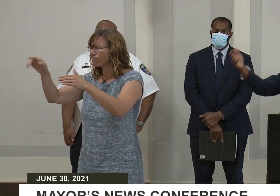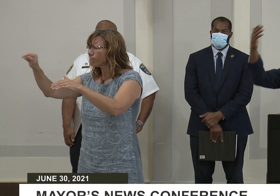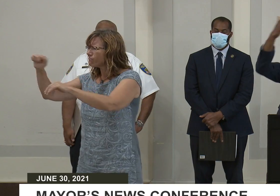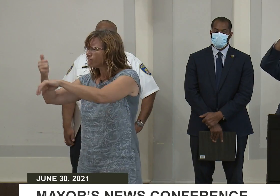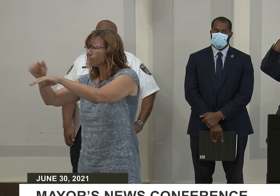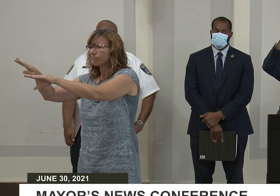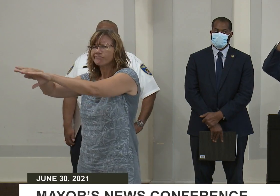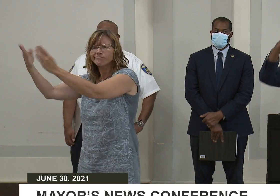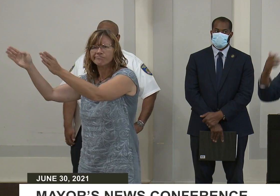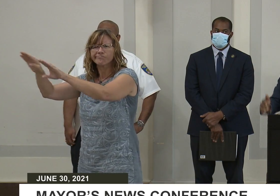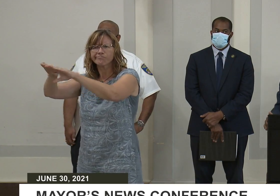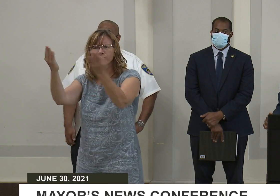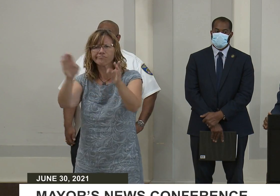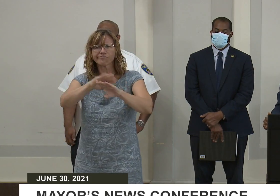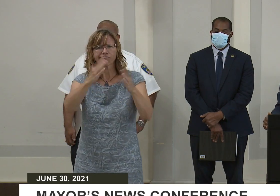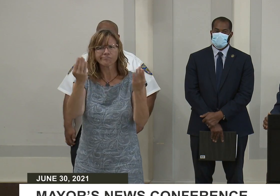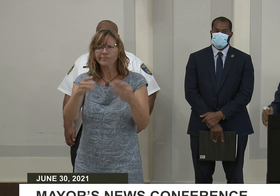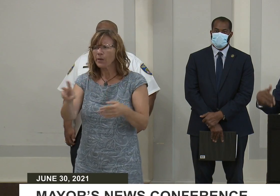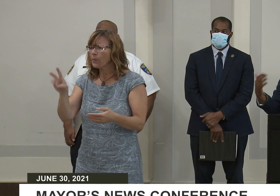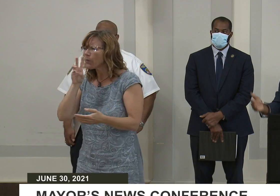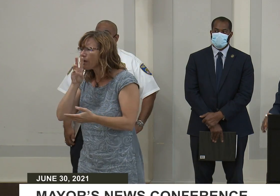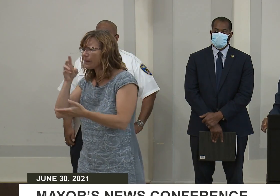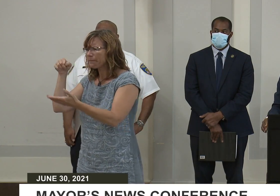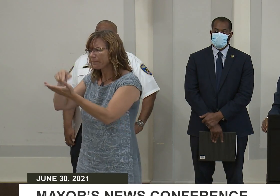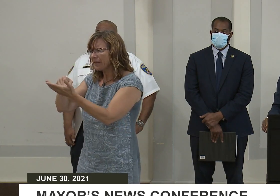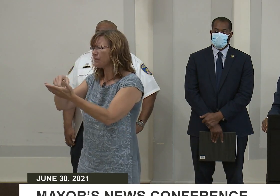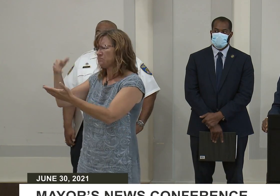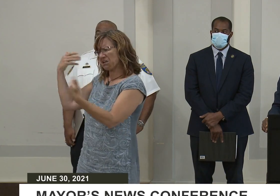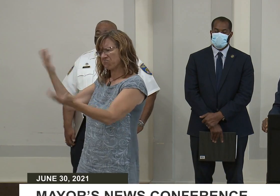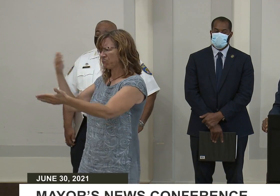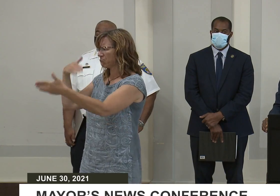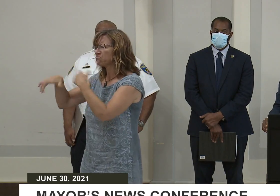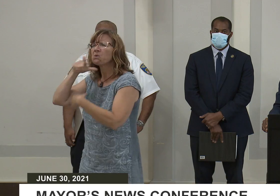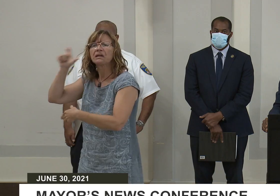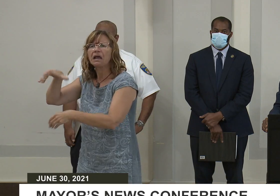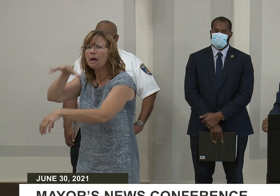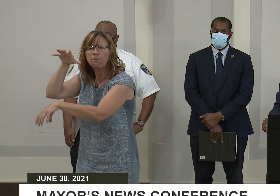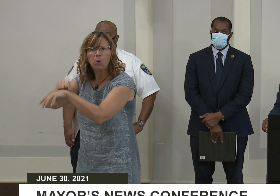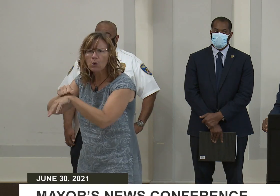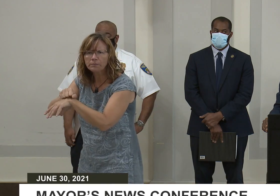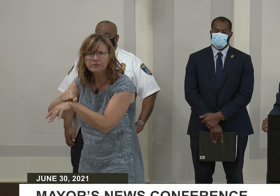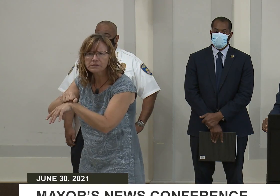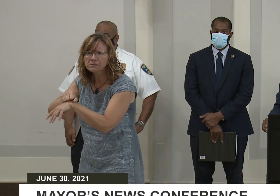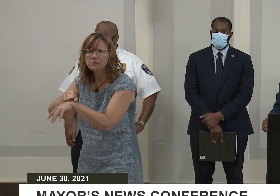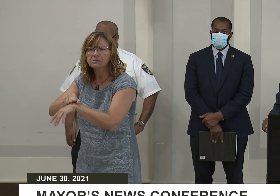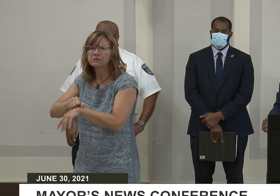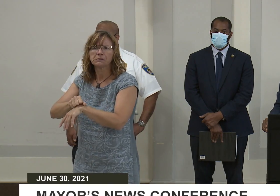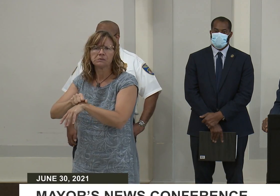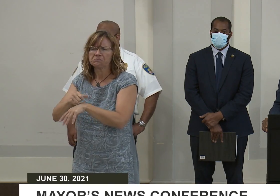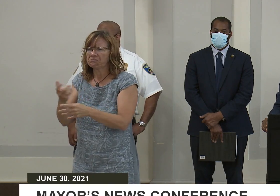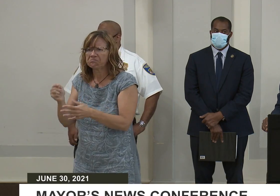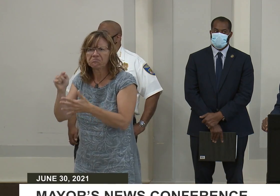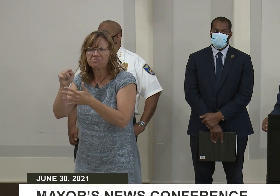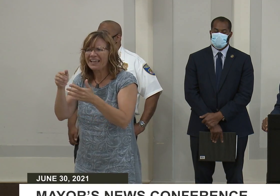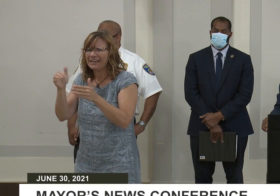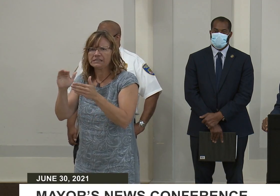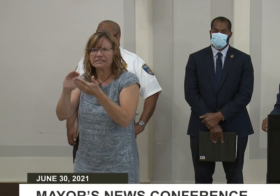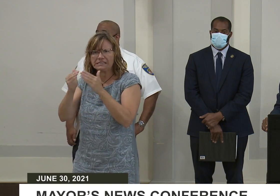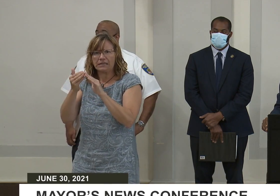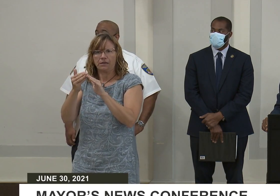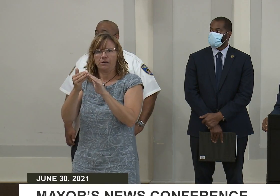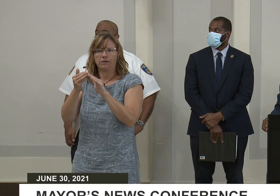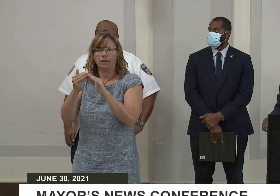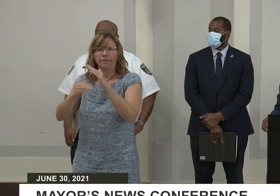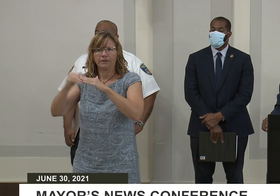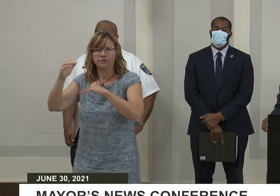be able to walk into the Benton building to get those services that they need. There are going to be safety protocols in place, as there should